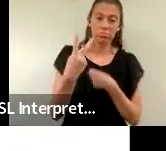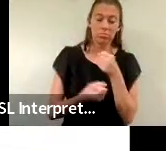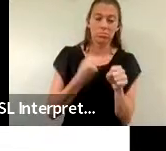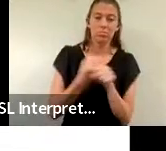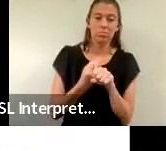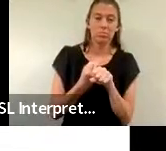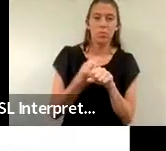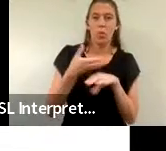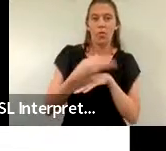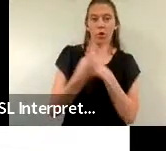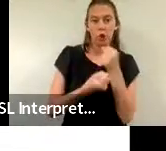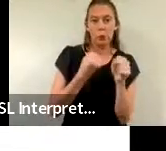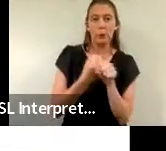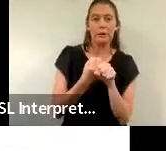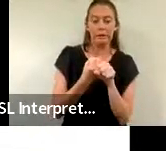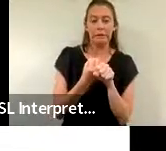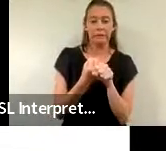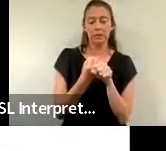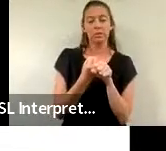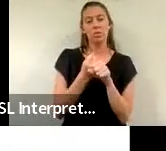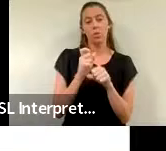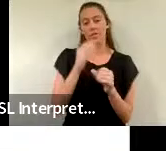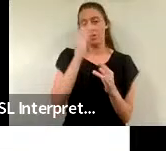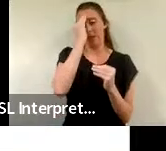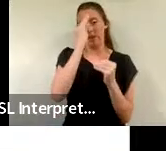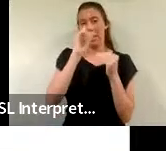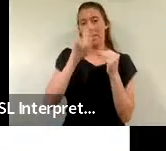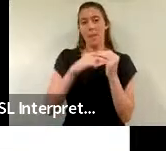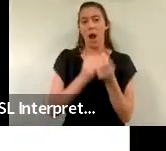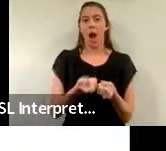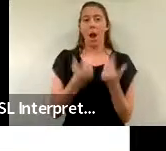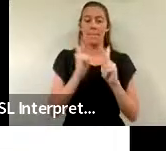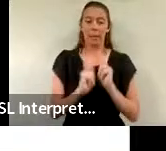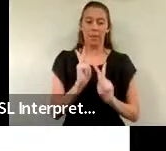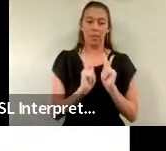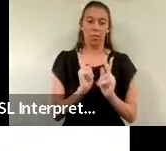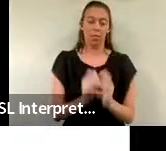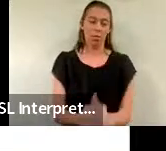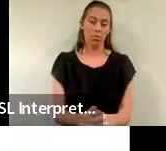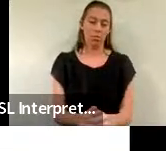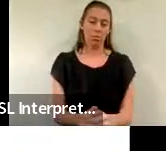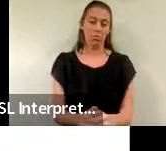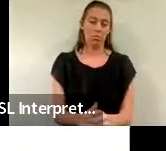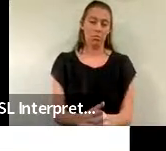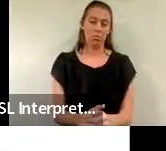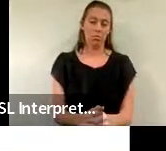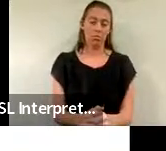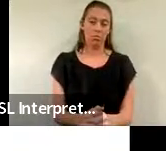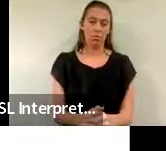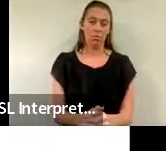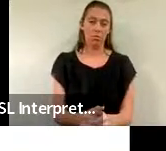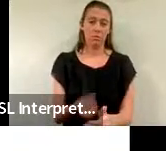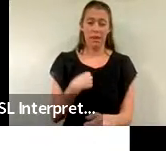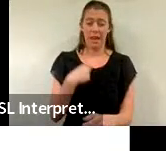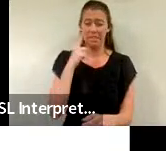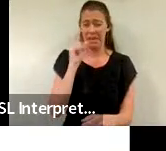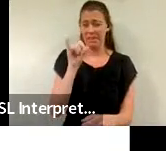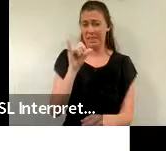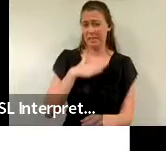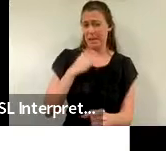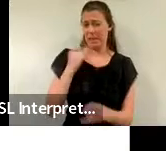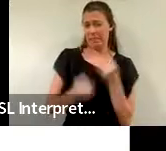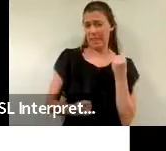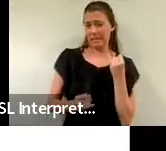been costs in terms of severe illness with this wave. And I think that is my last data slide. Next slide, please. Let's